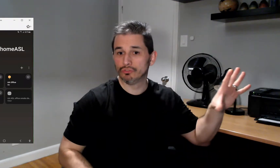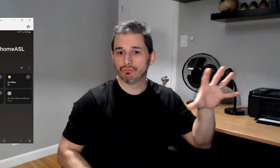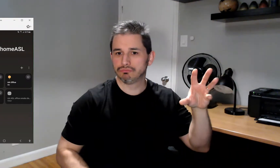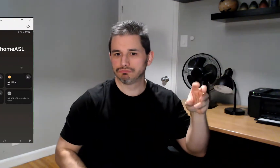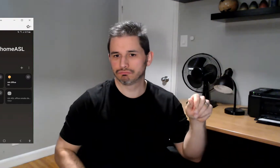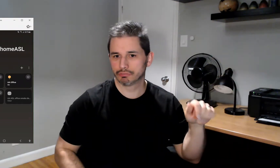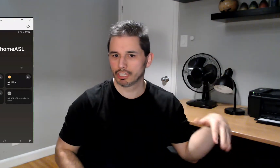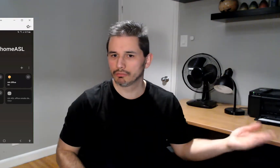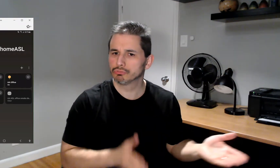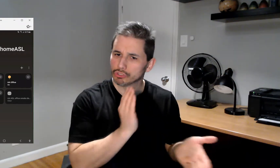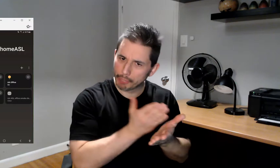turn off